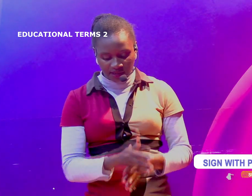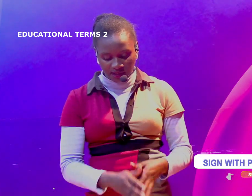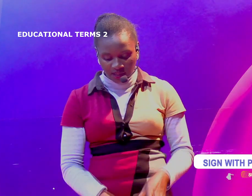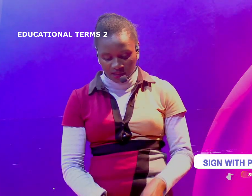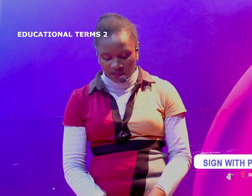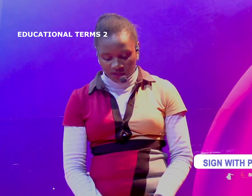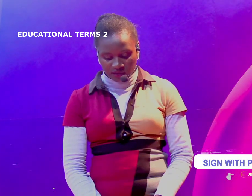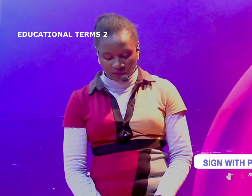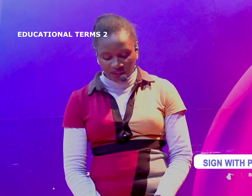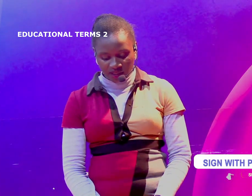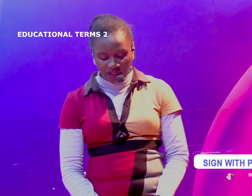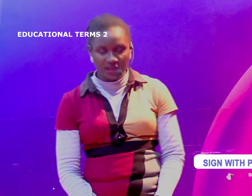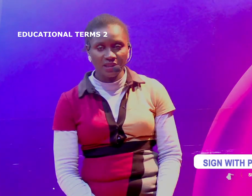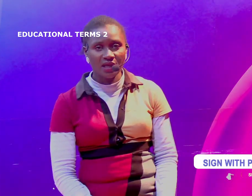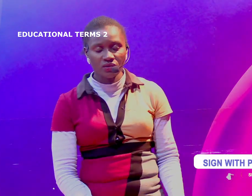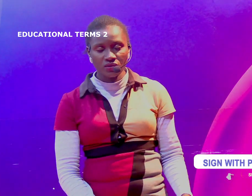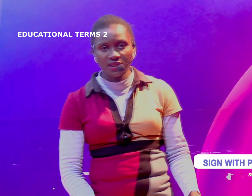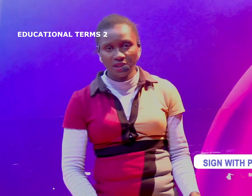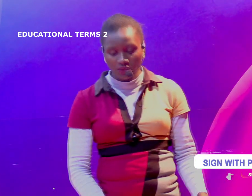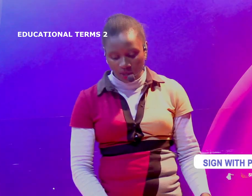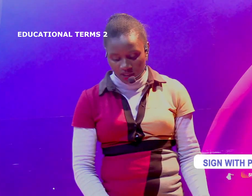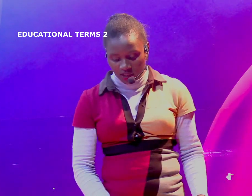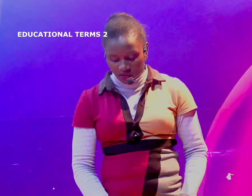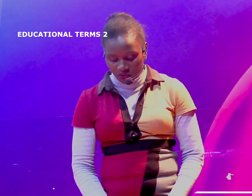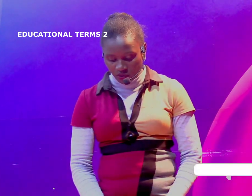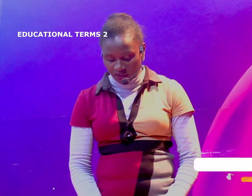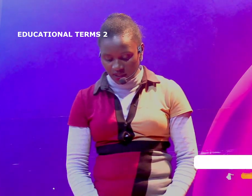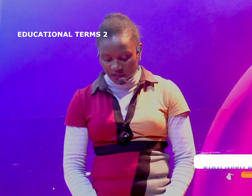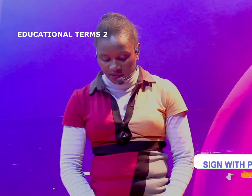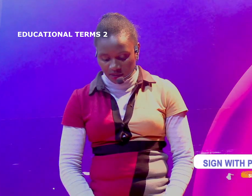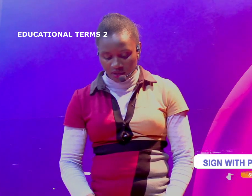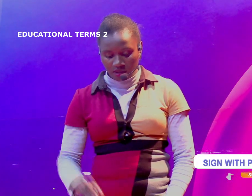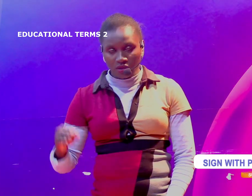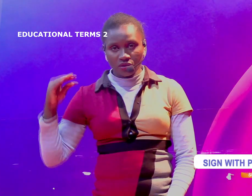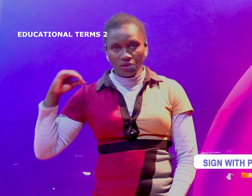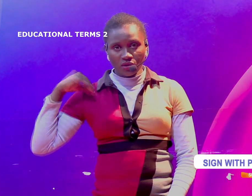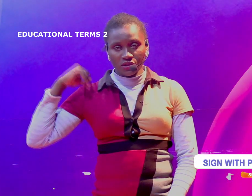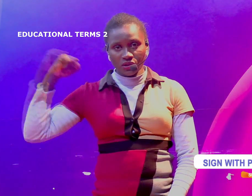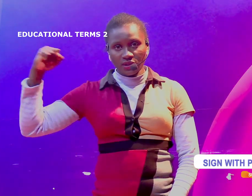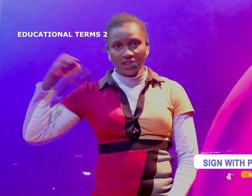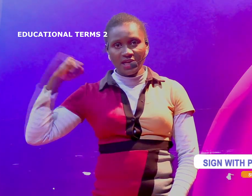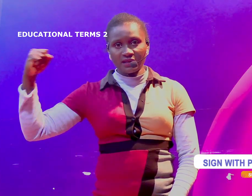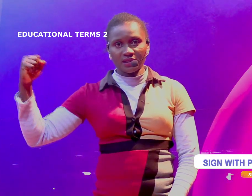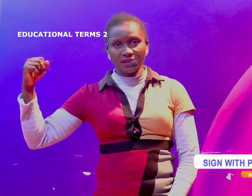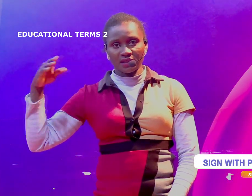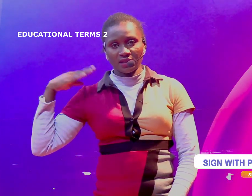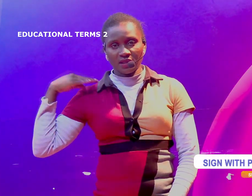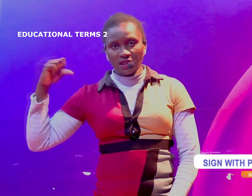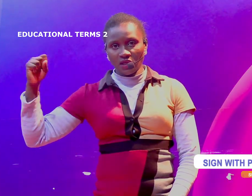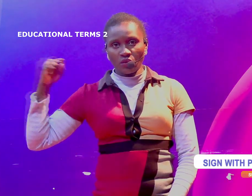then solidarity. How do we sign the word solidarity? So solidarity, the